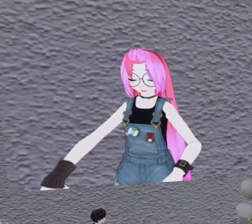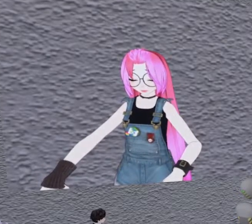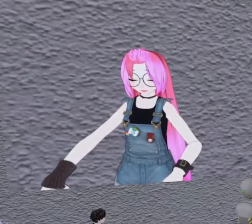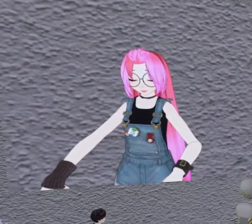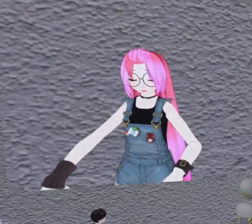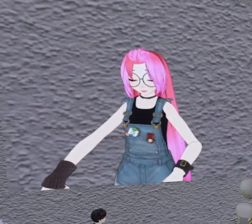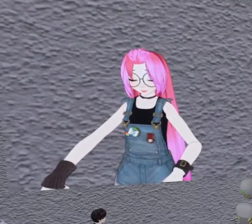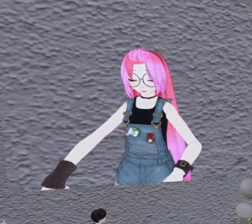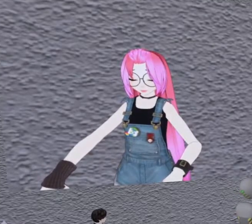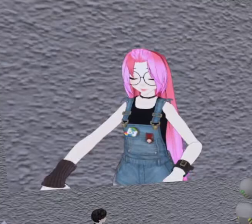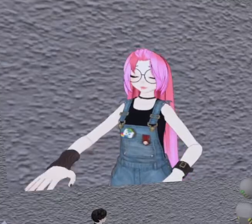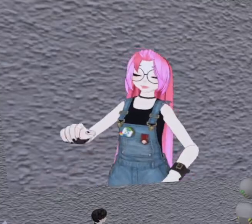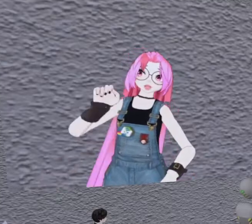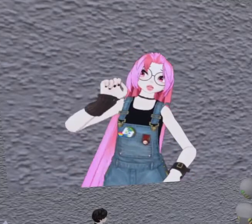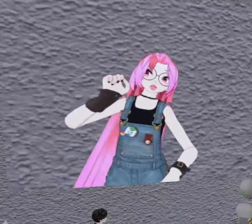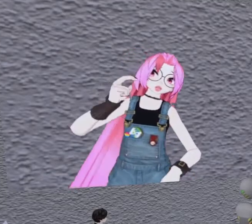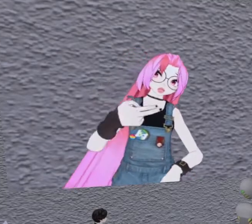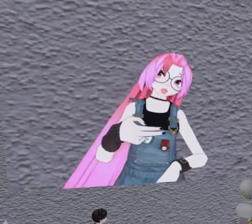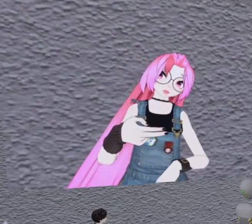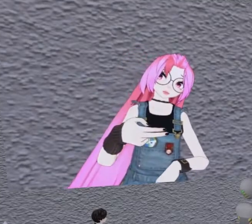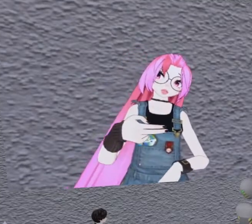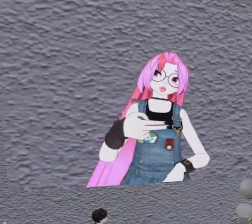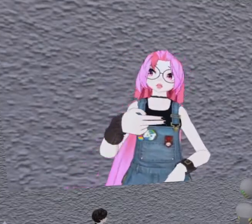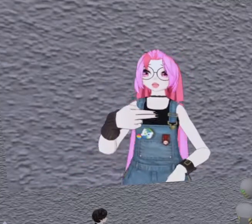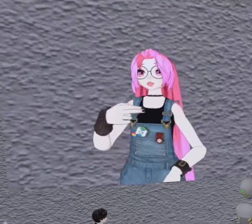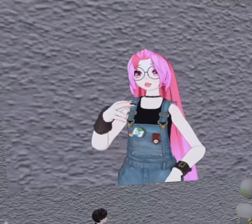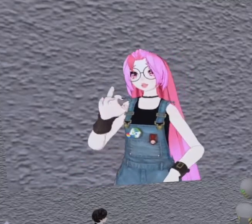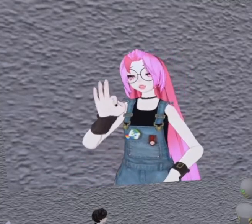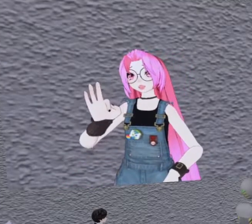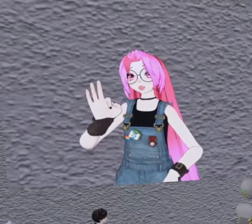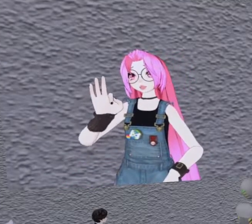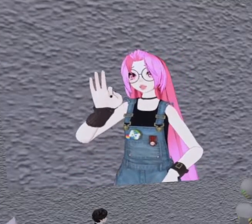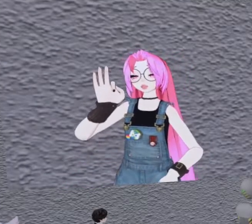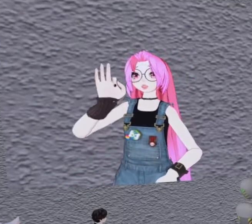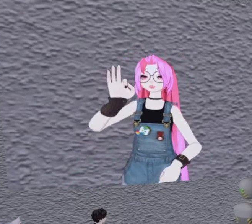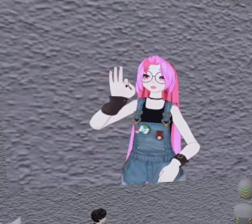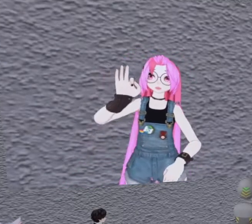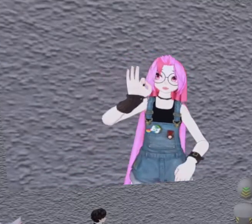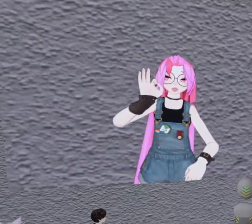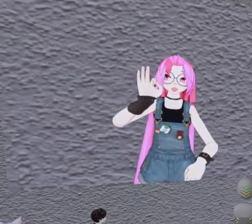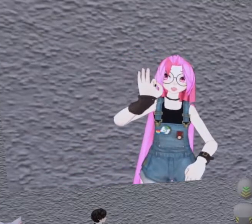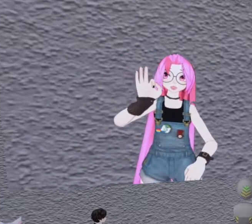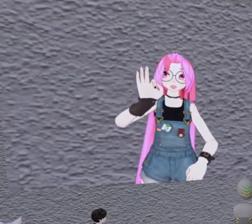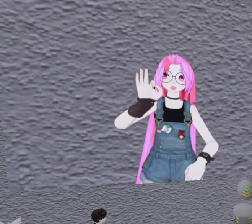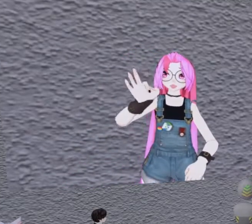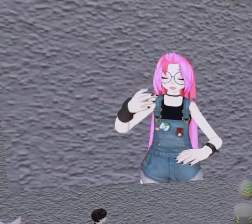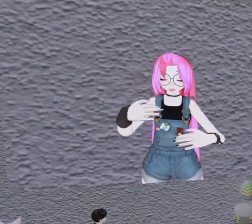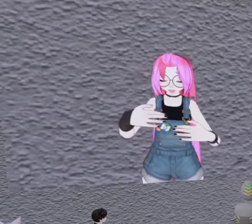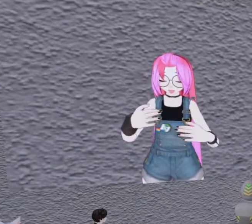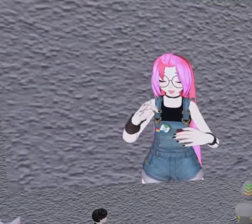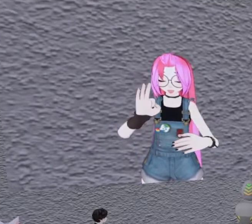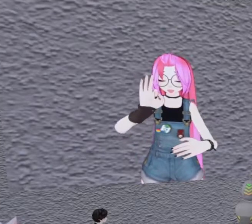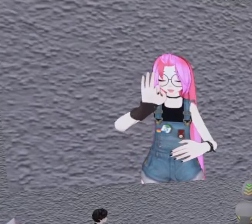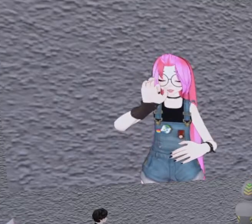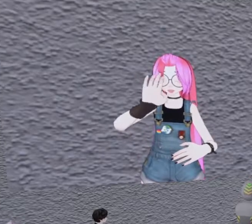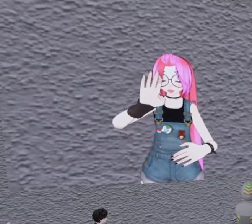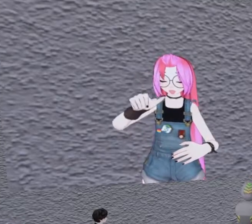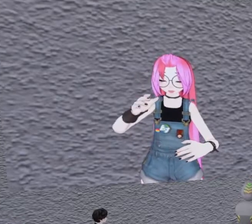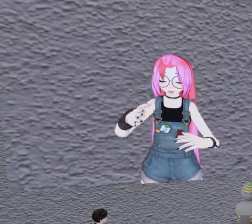Yeah. Oh! They're talking about camping I thought you signs, meant and I really like that one. Okay, I thought you meant like folding, like fabric.